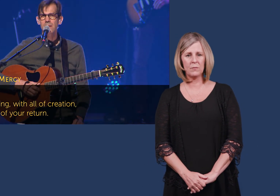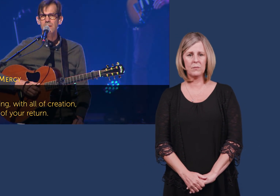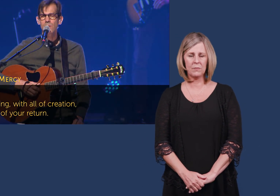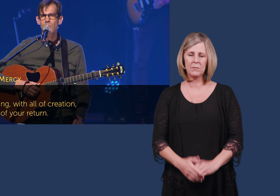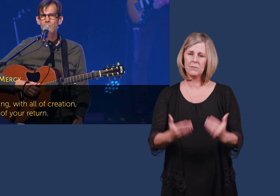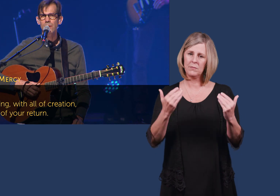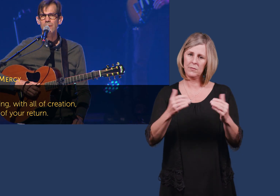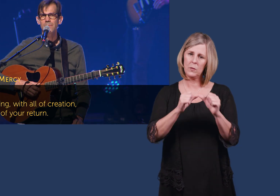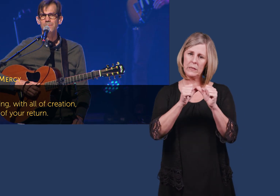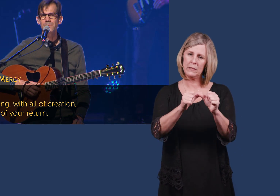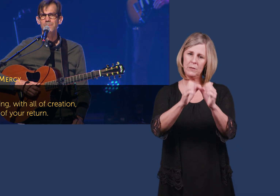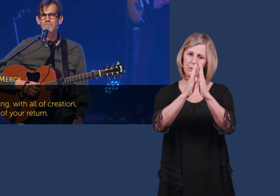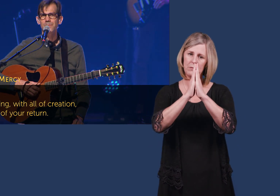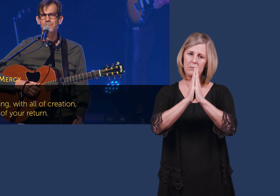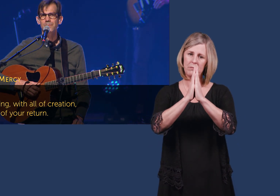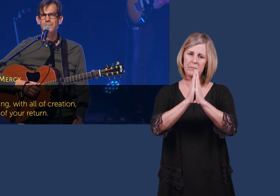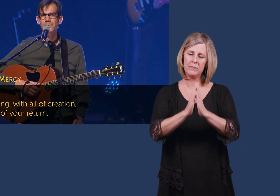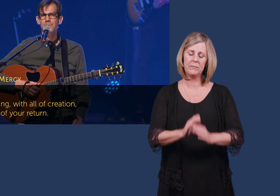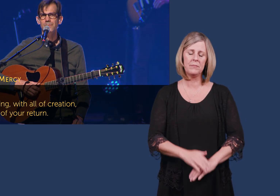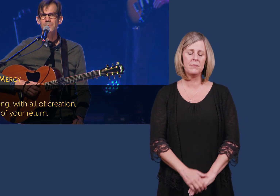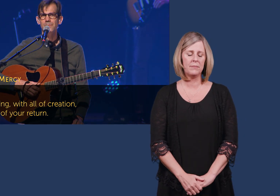Let's continue in prayer.